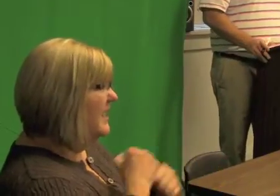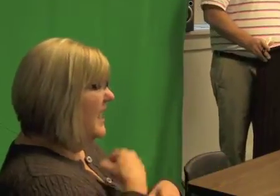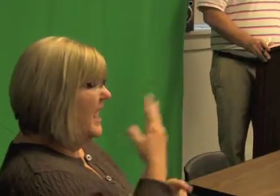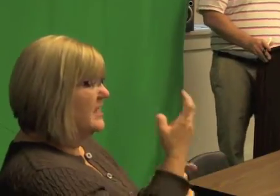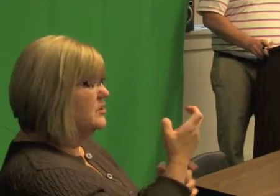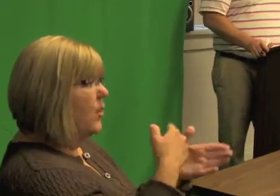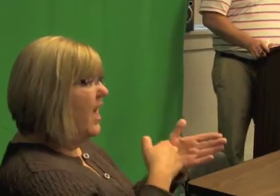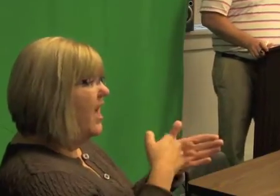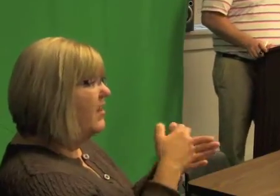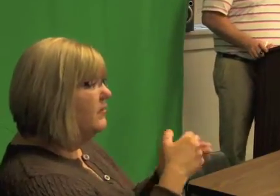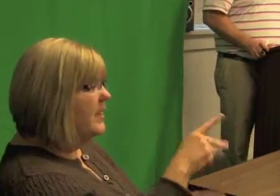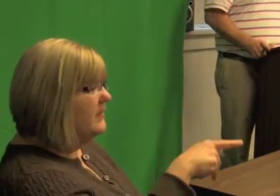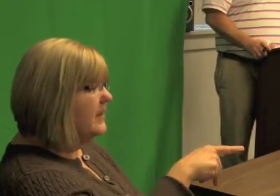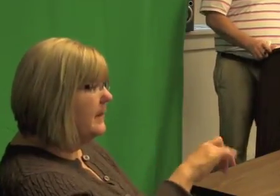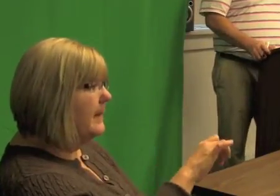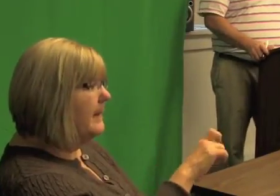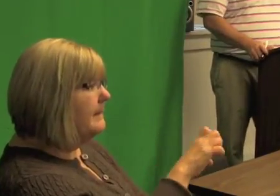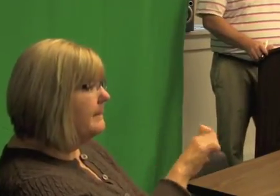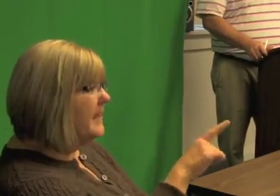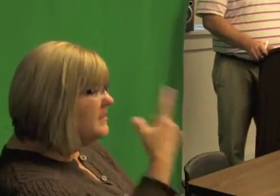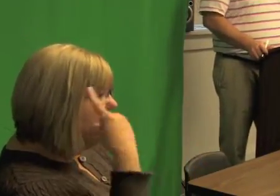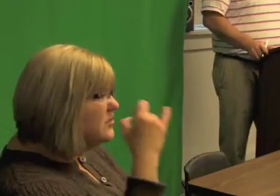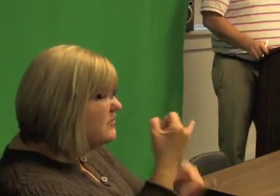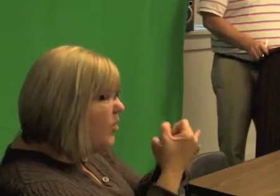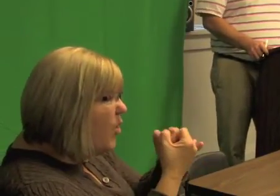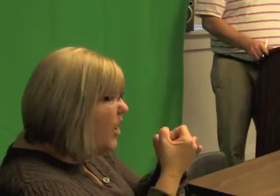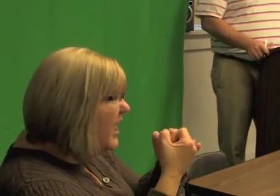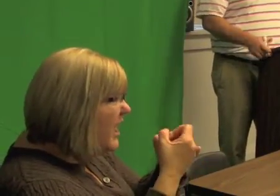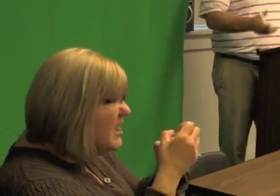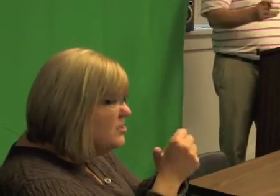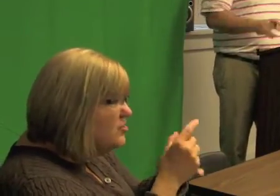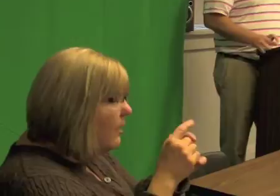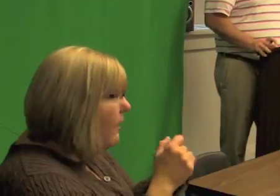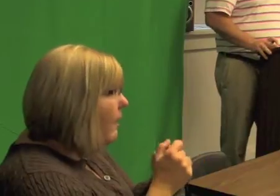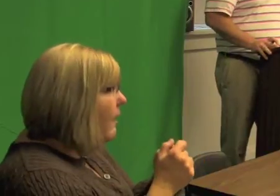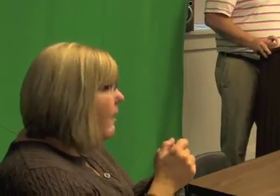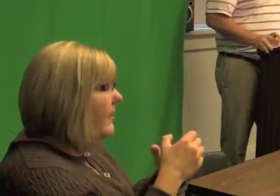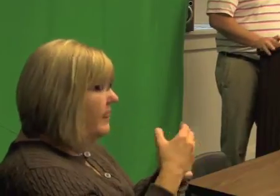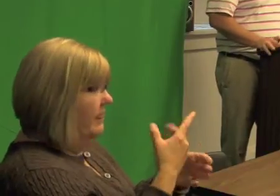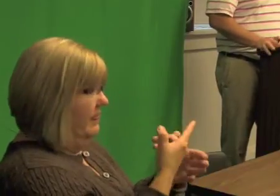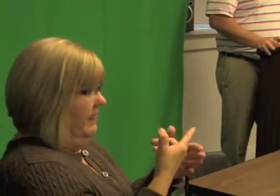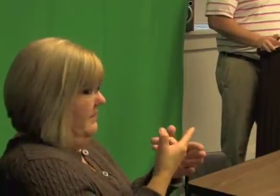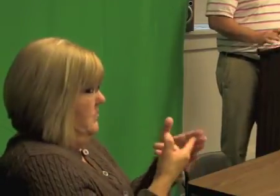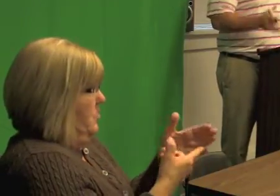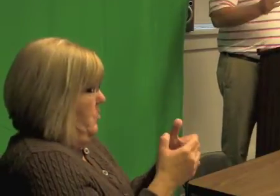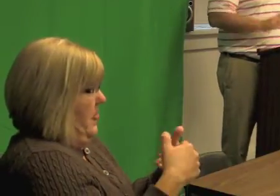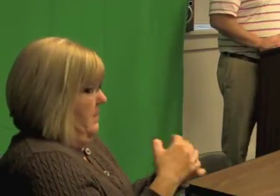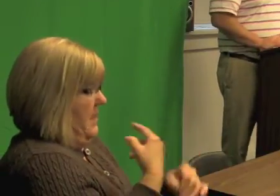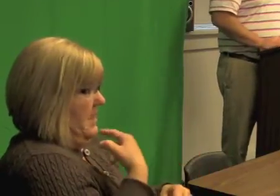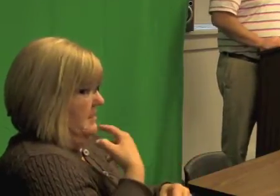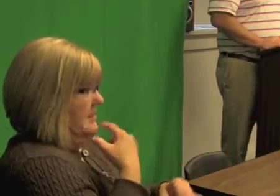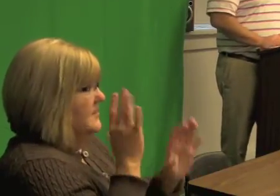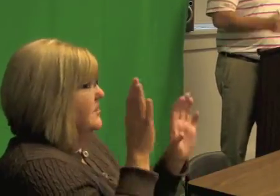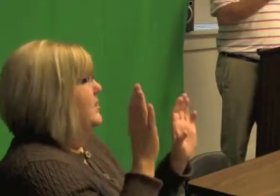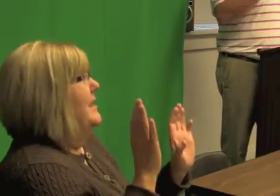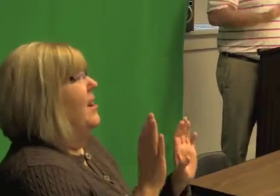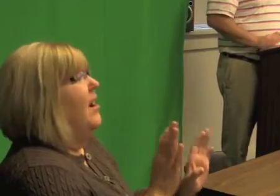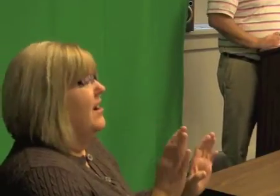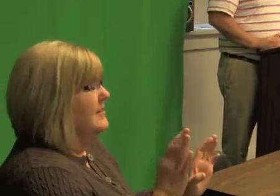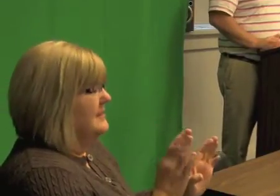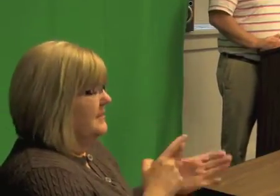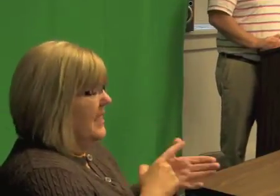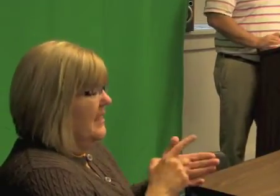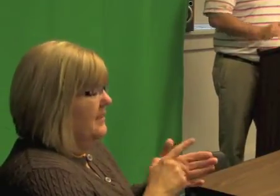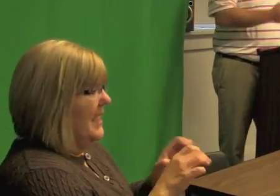12 million pixels per inch. That's what the box says. It's going to be awesome. I paid the